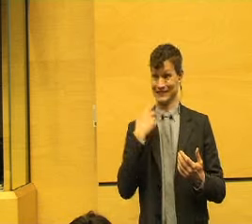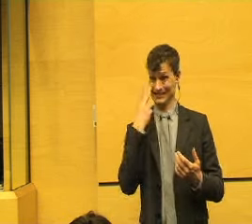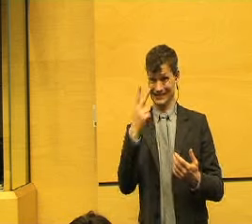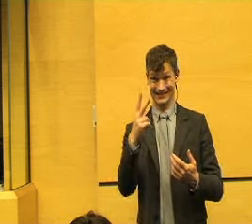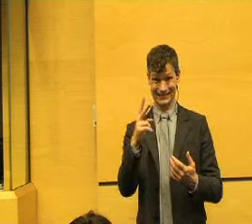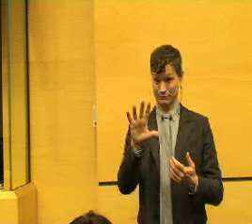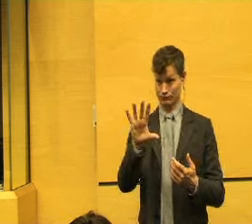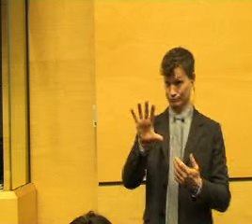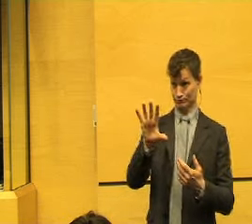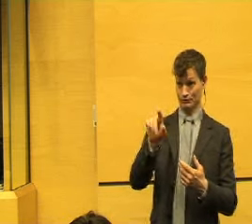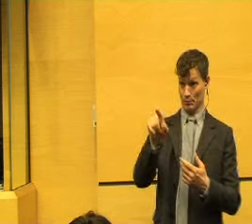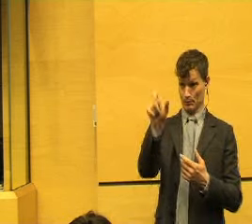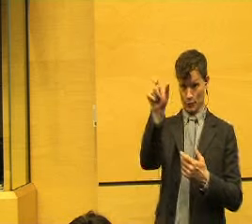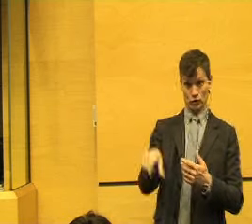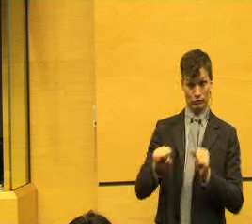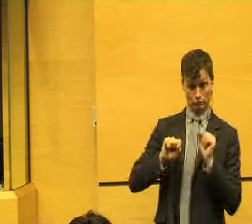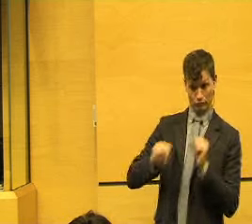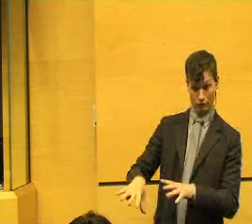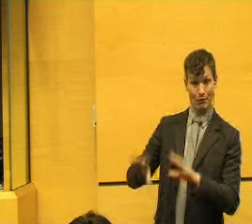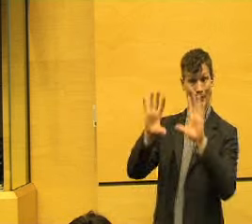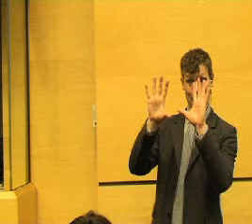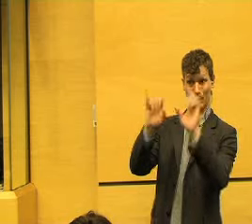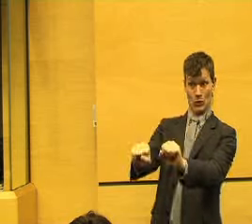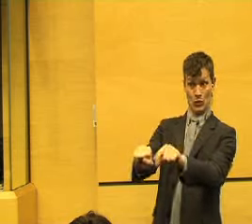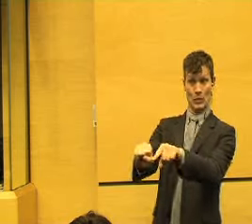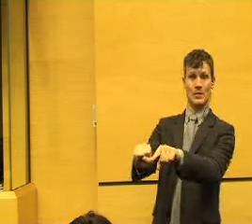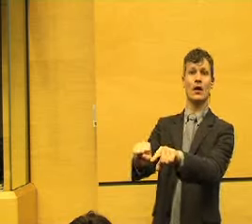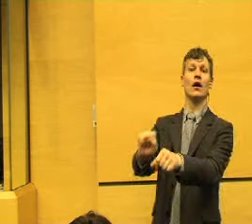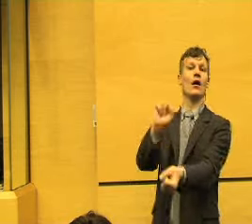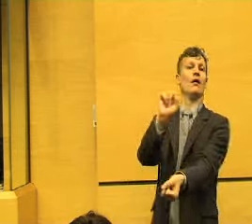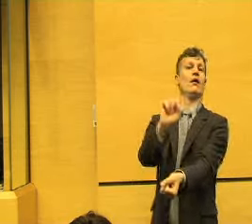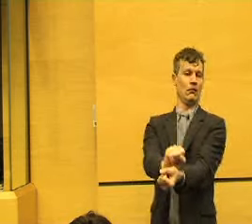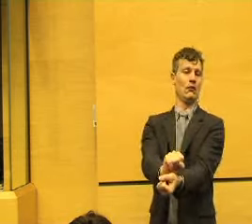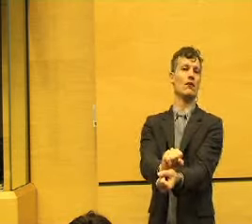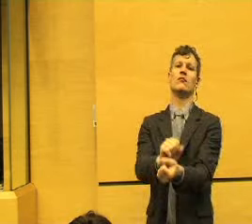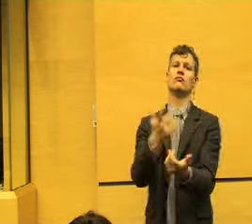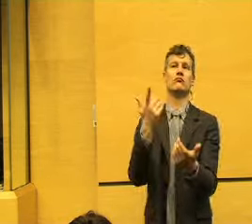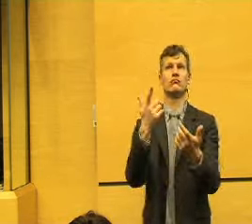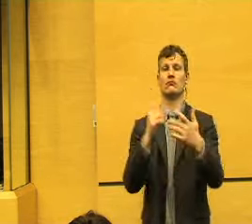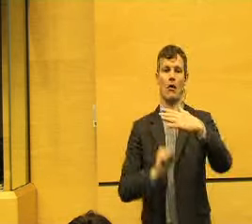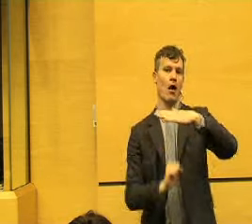imprisonment of up to 3 years and or fine of up to